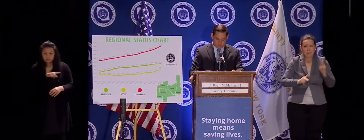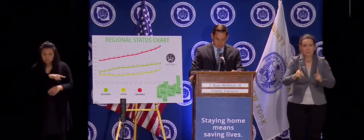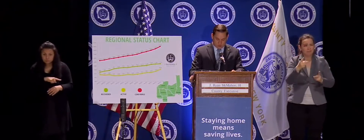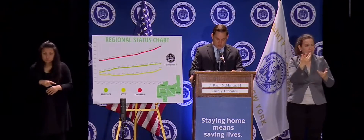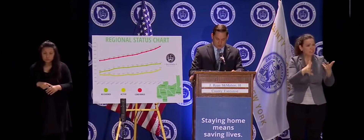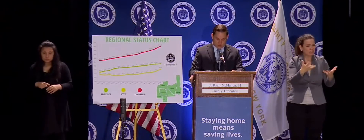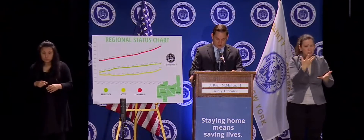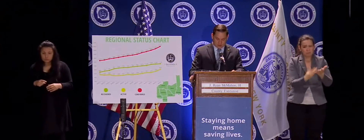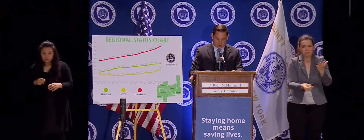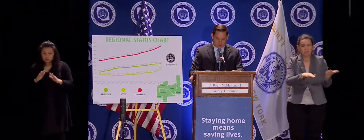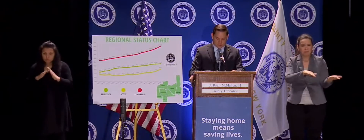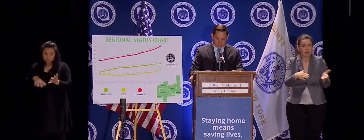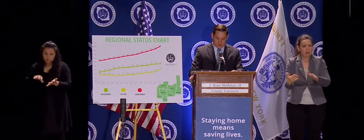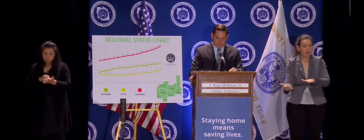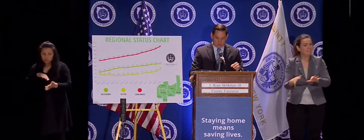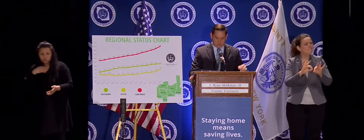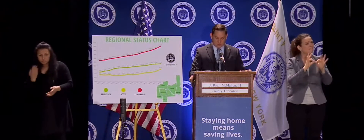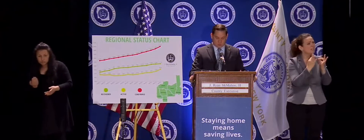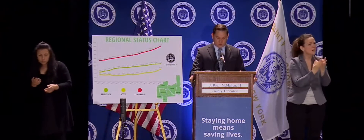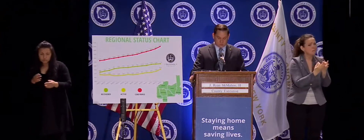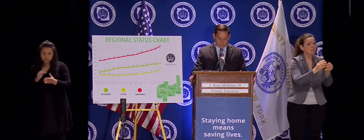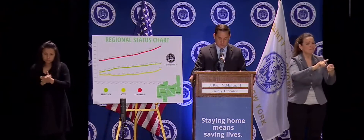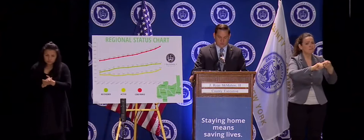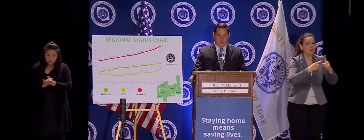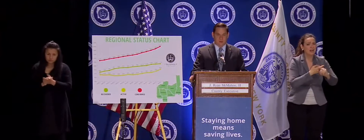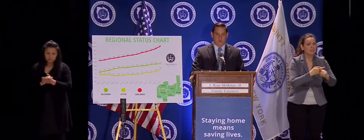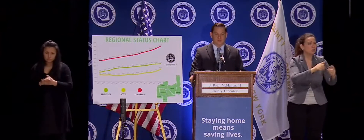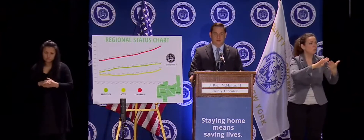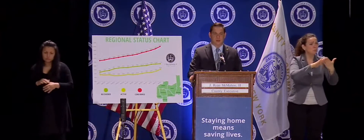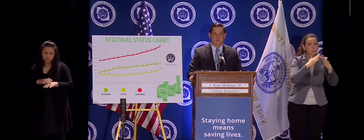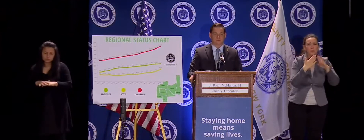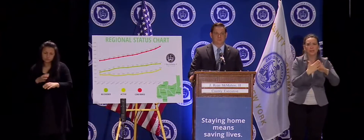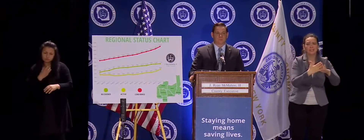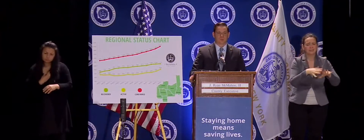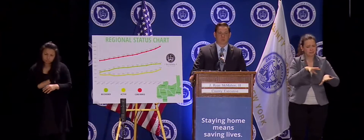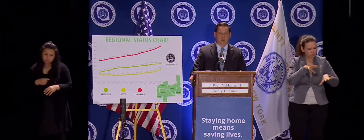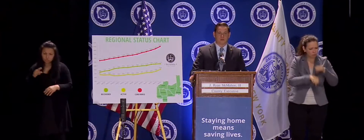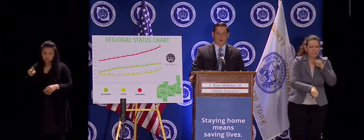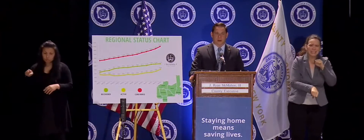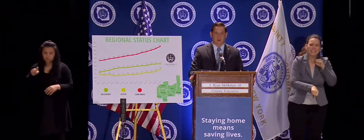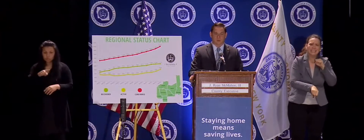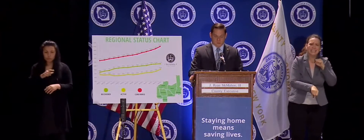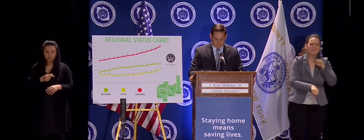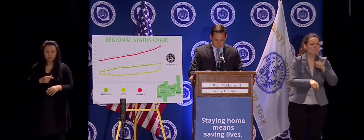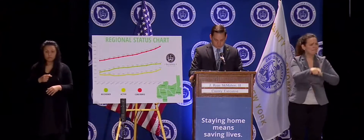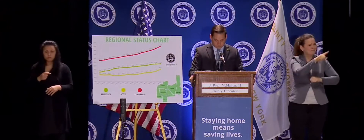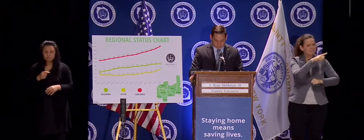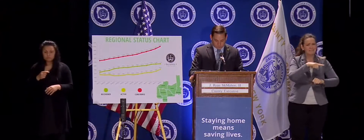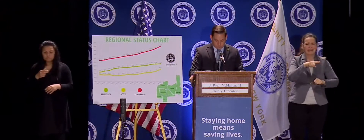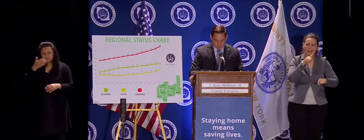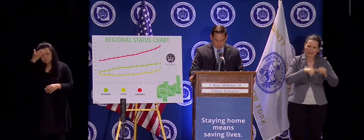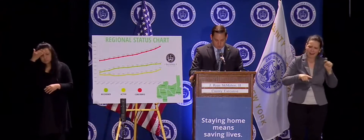community, let's think about these 11 individuals and their families and pray for good outcomes.